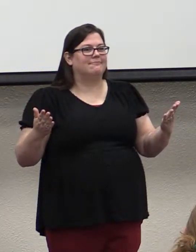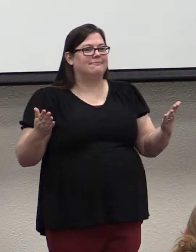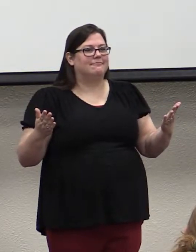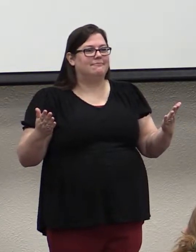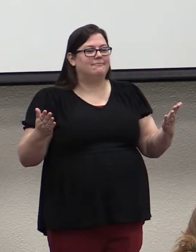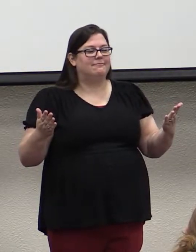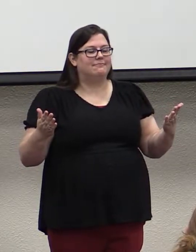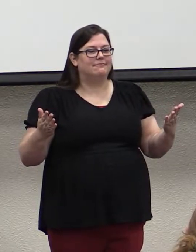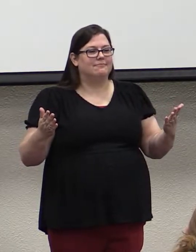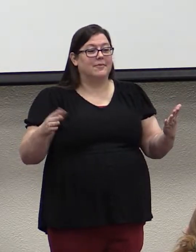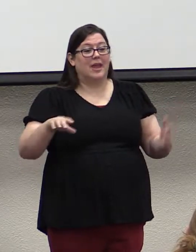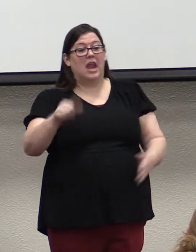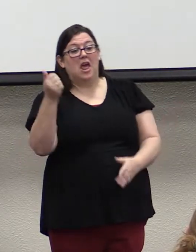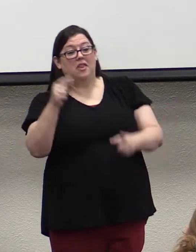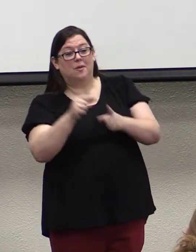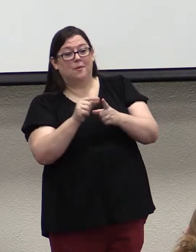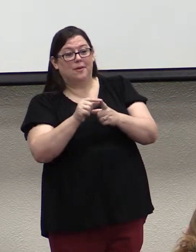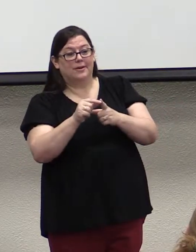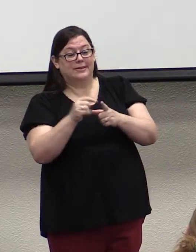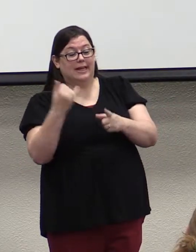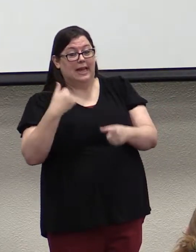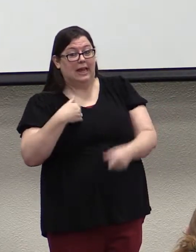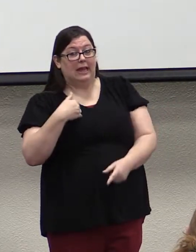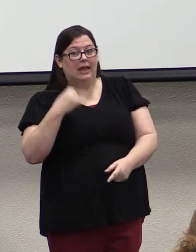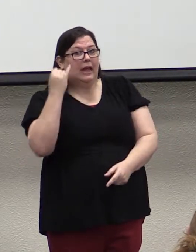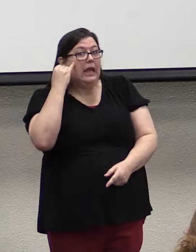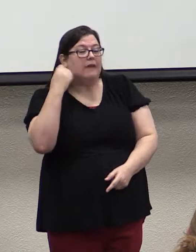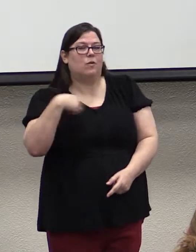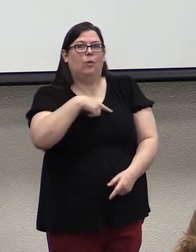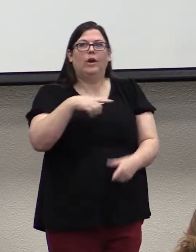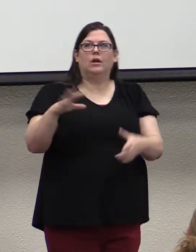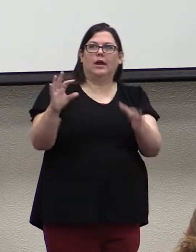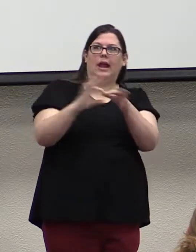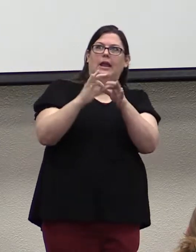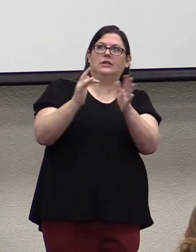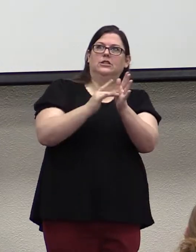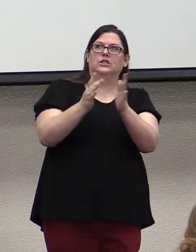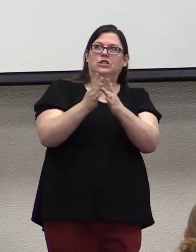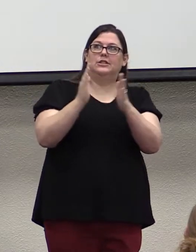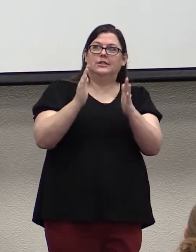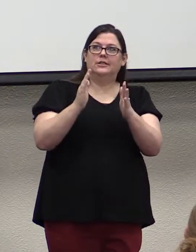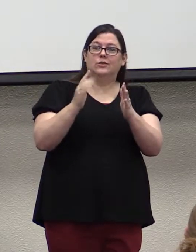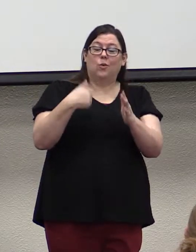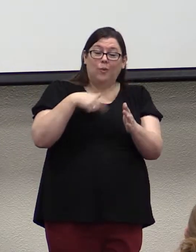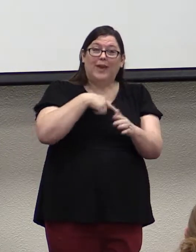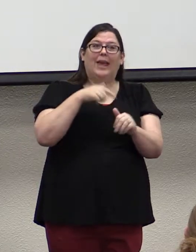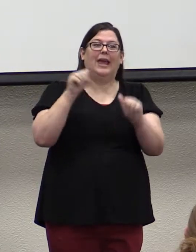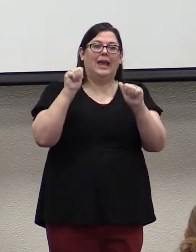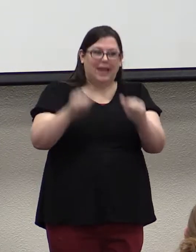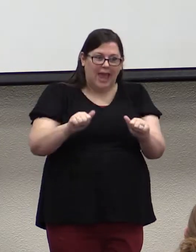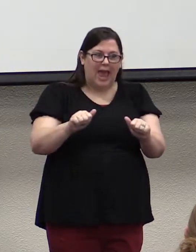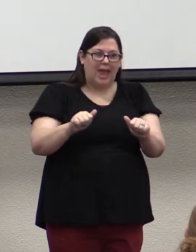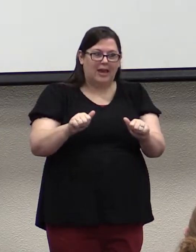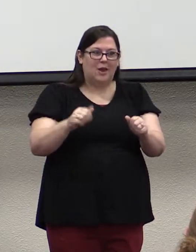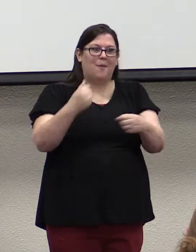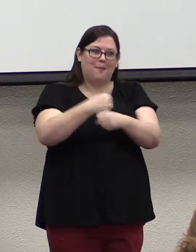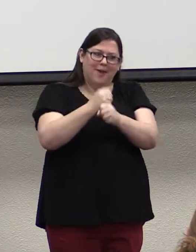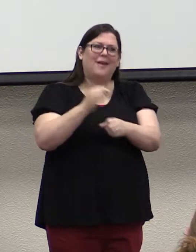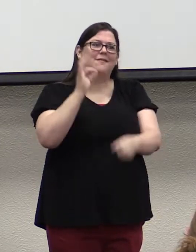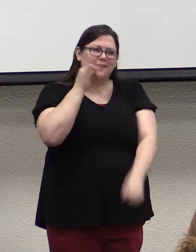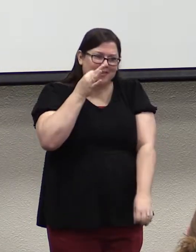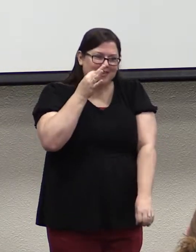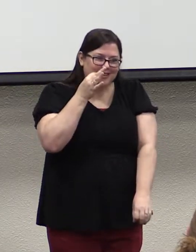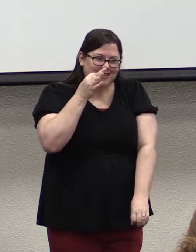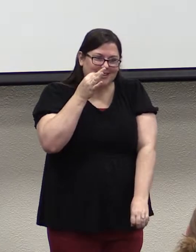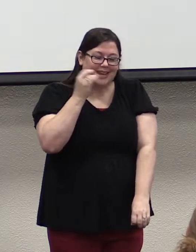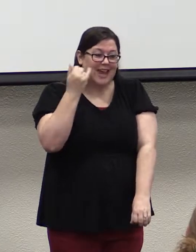In other words, if we're connected to Jesus, then we can bear fruit. If we're not connected to